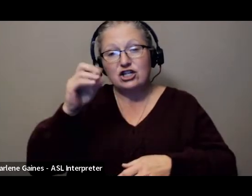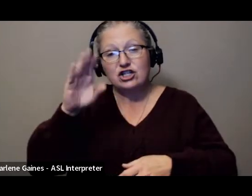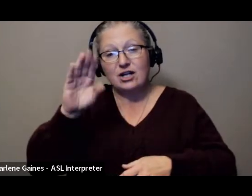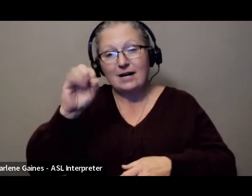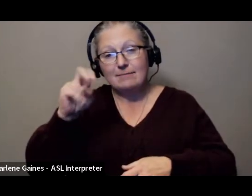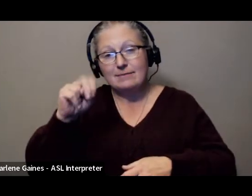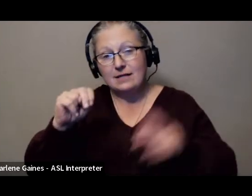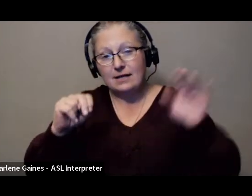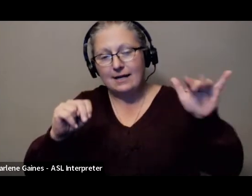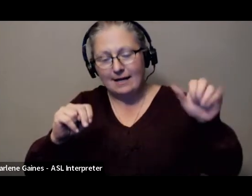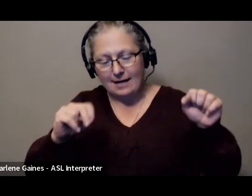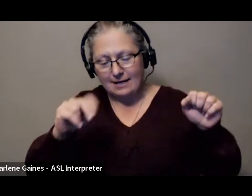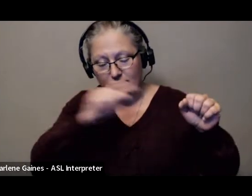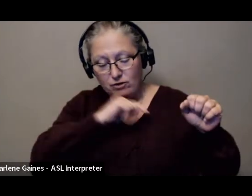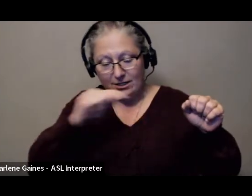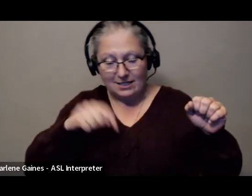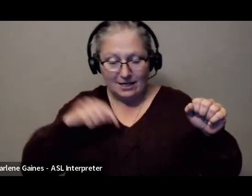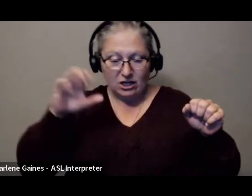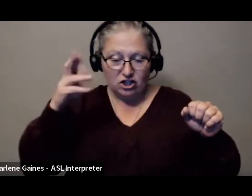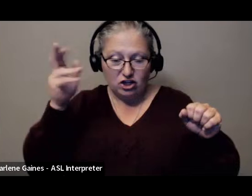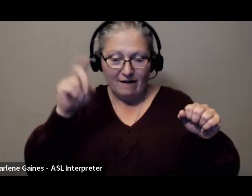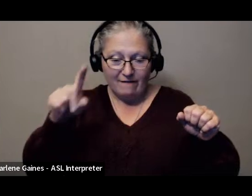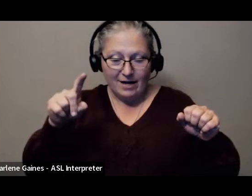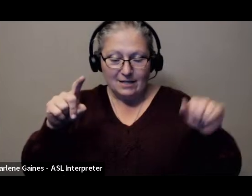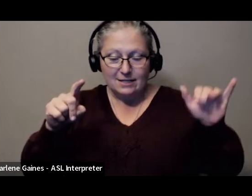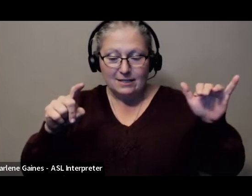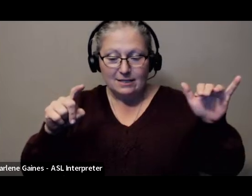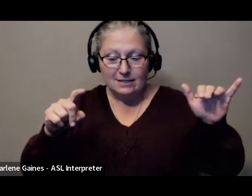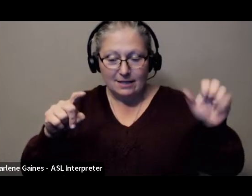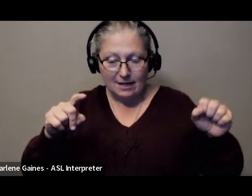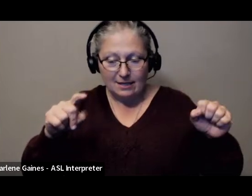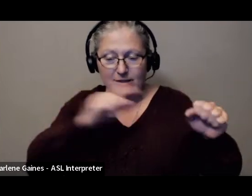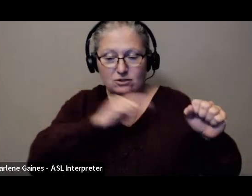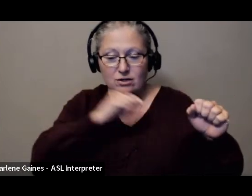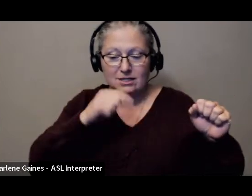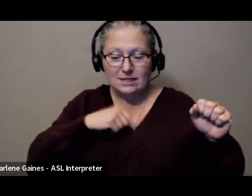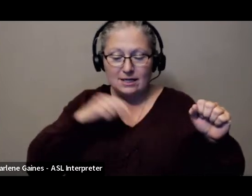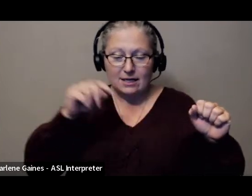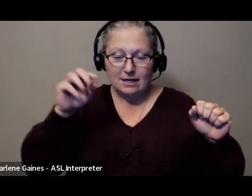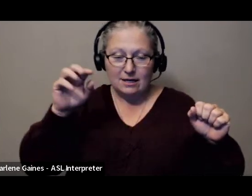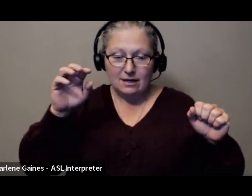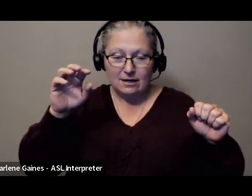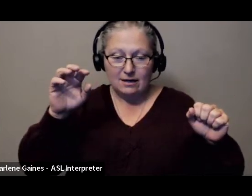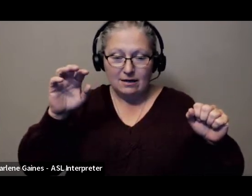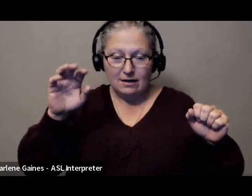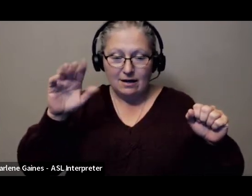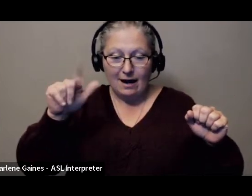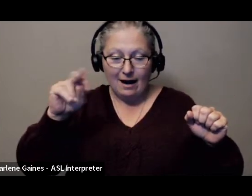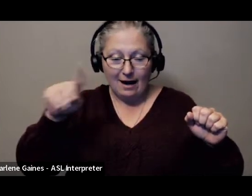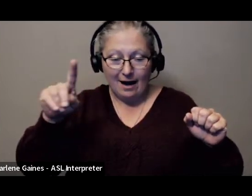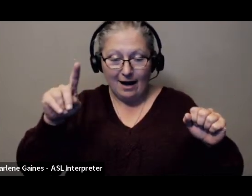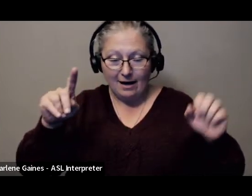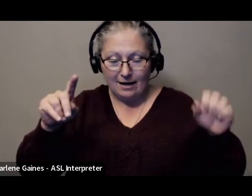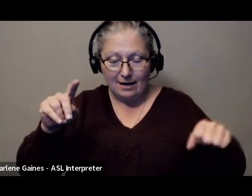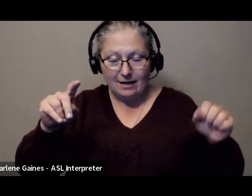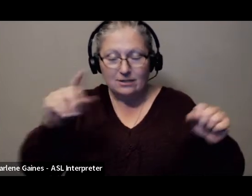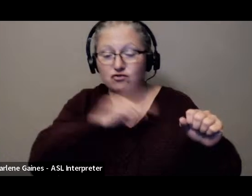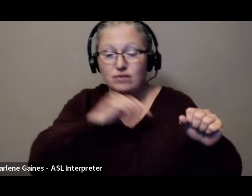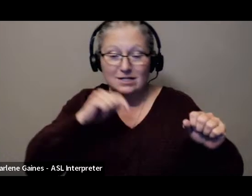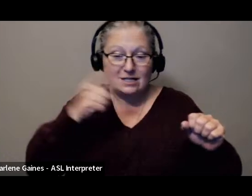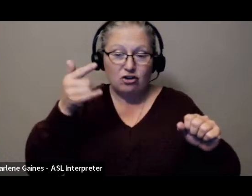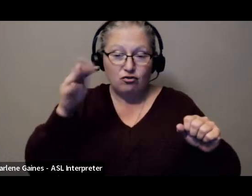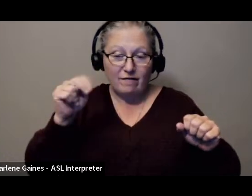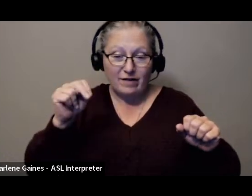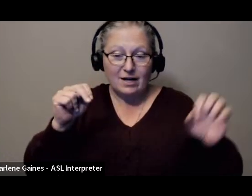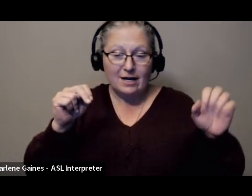you vote? Yes. Trustee Chavez, how do you vote? Yes. Trustee Land, how do you vote? Yes. Trustee